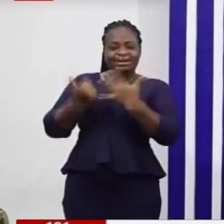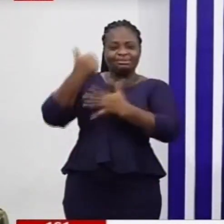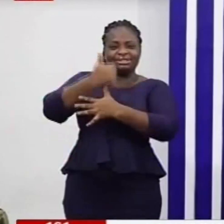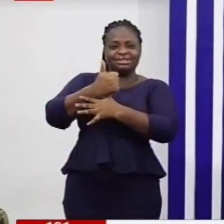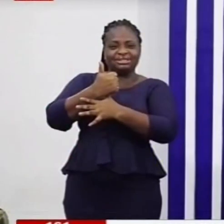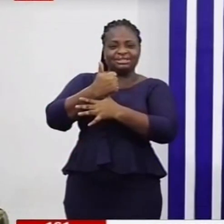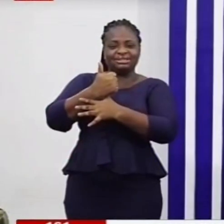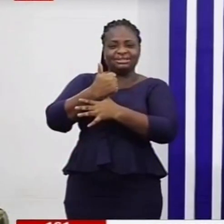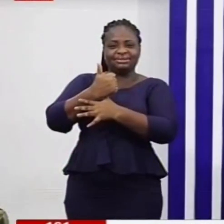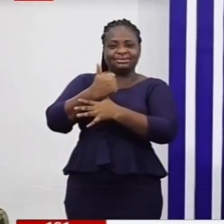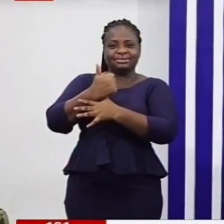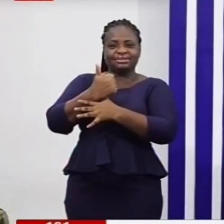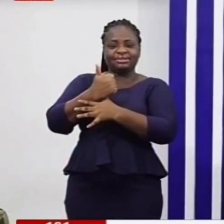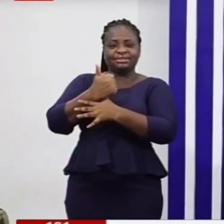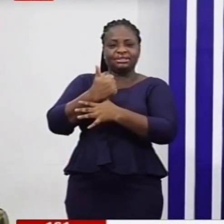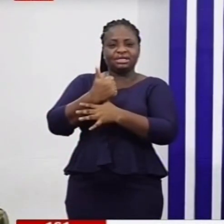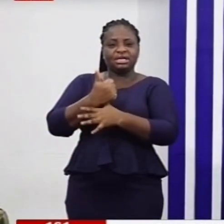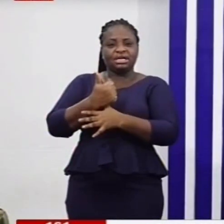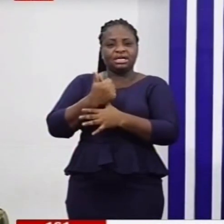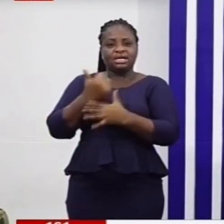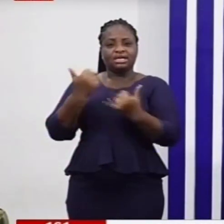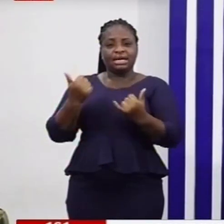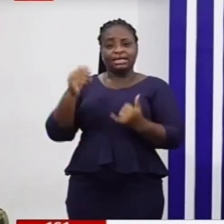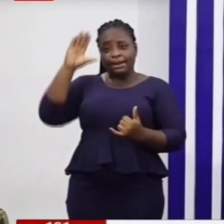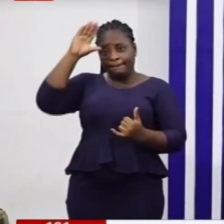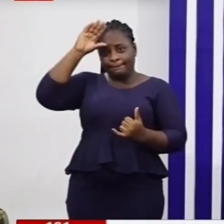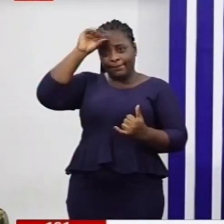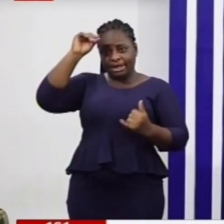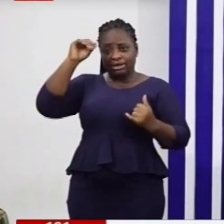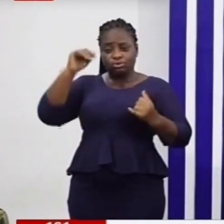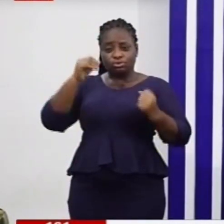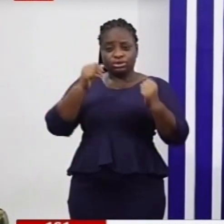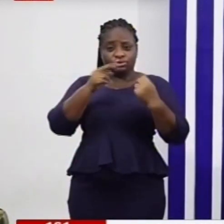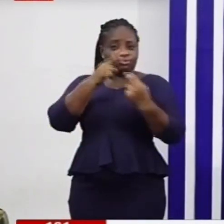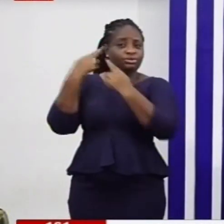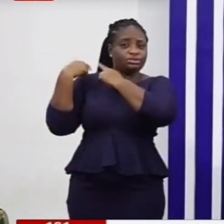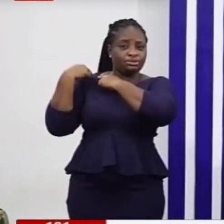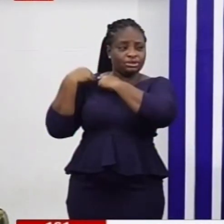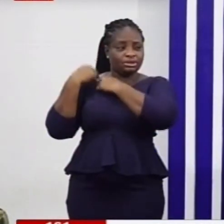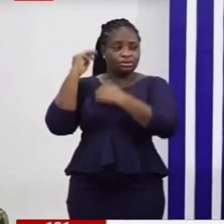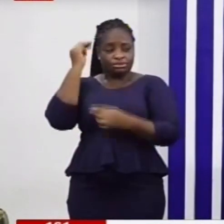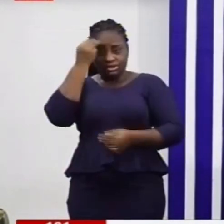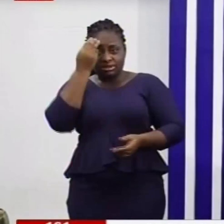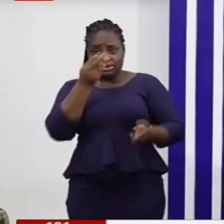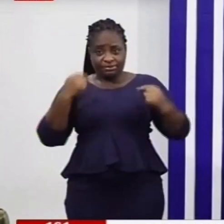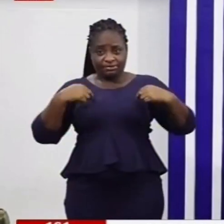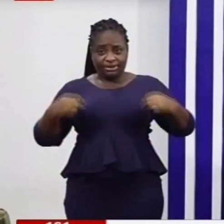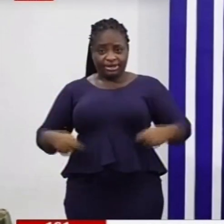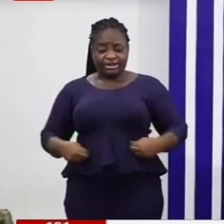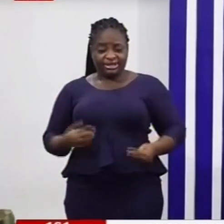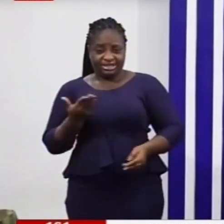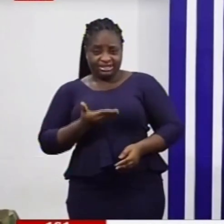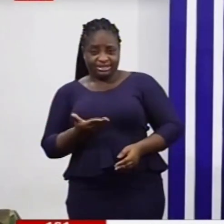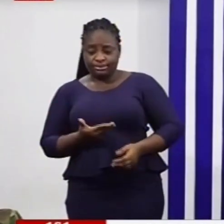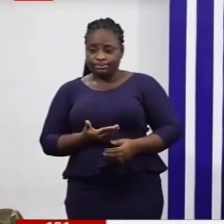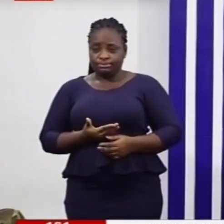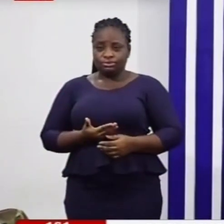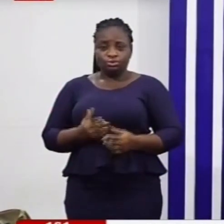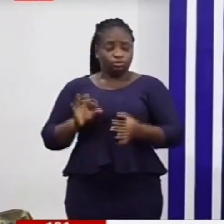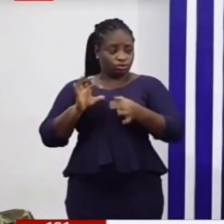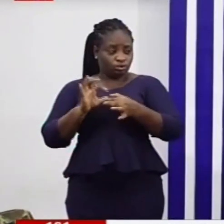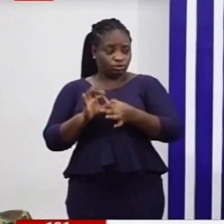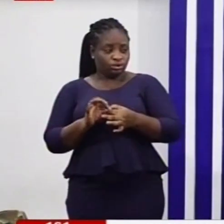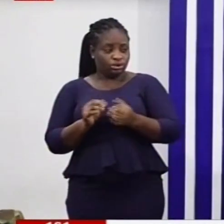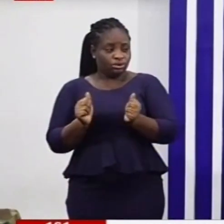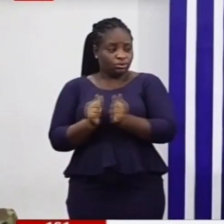and case management. The man who is superintending the entire exercise, the Honorable Minister responsible for health, the Honorable Kwakwa Jimamenu, will join us with that